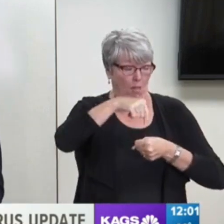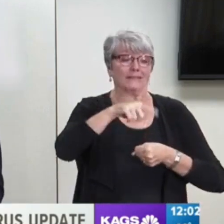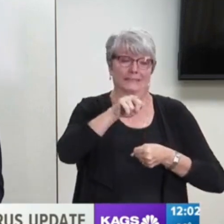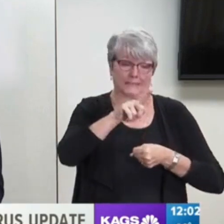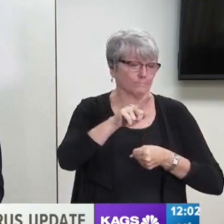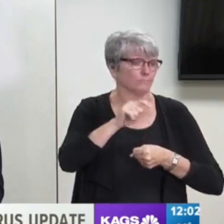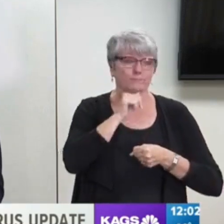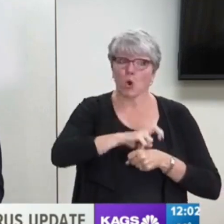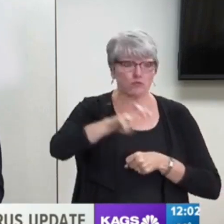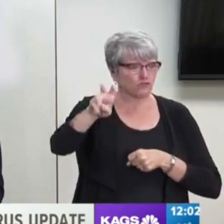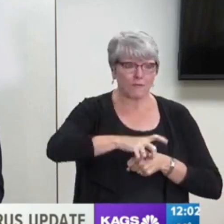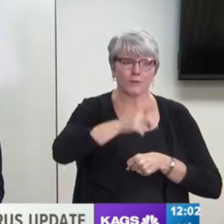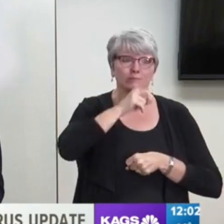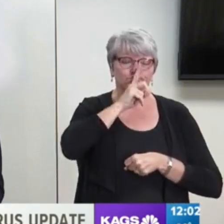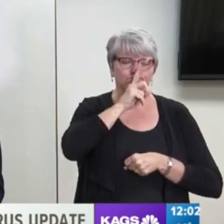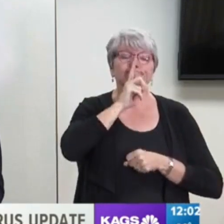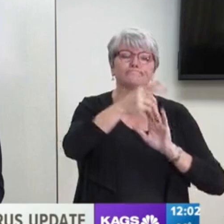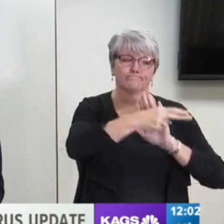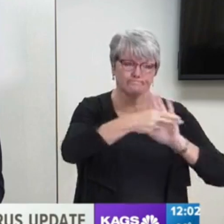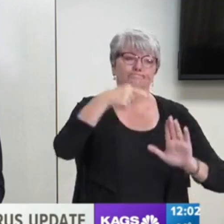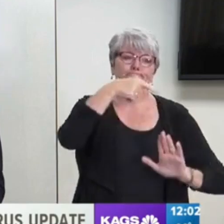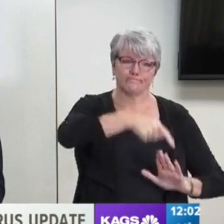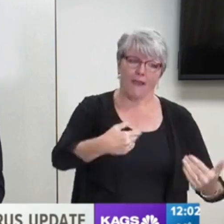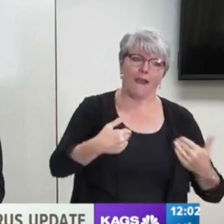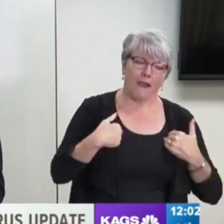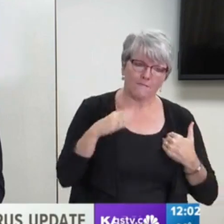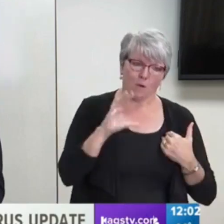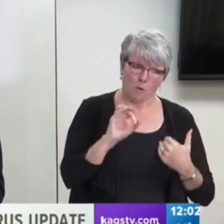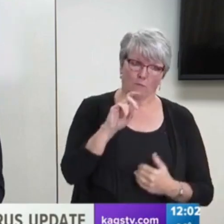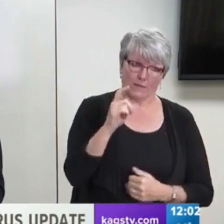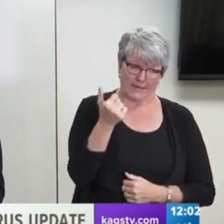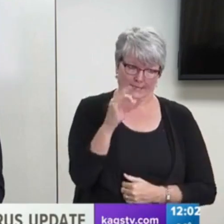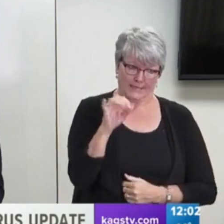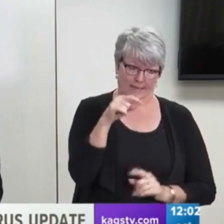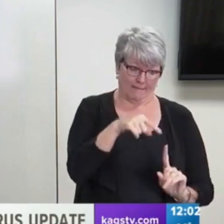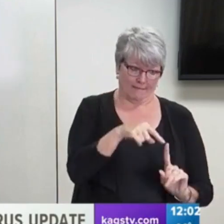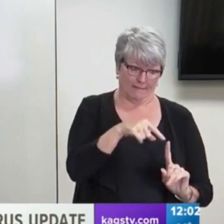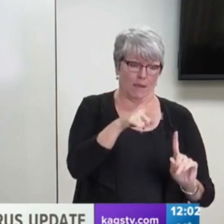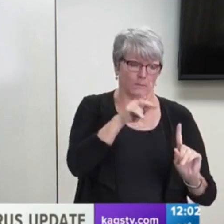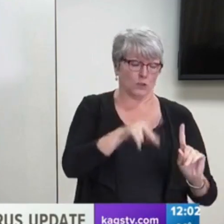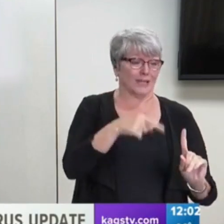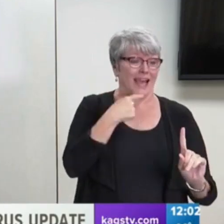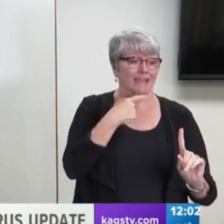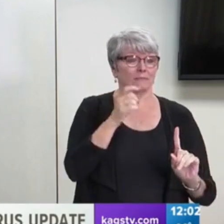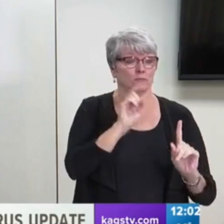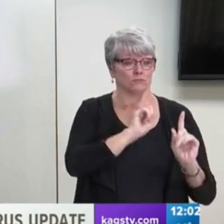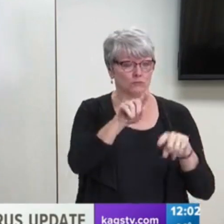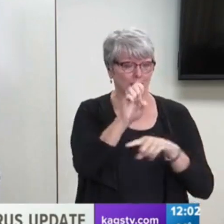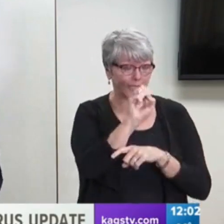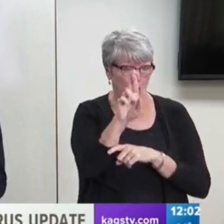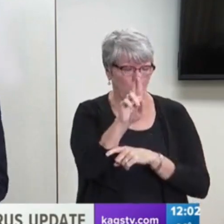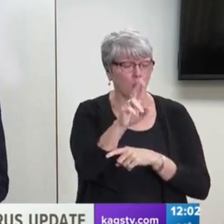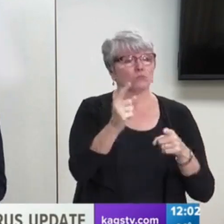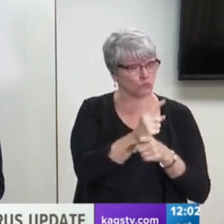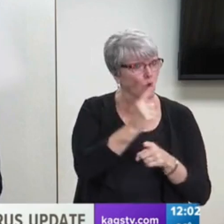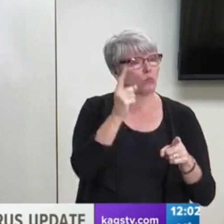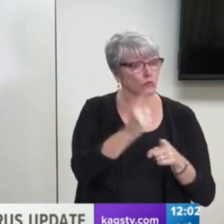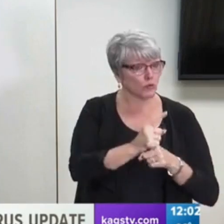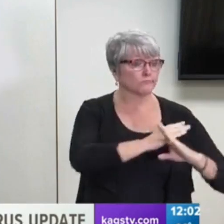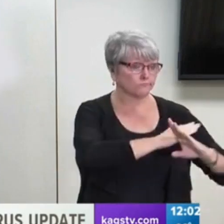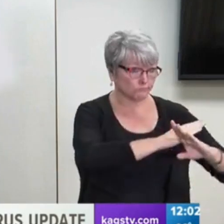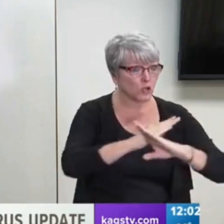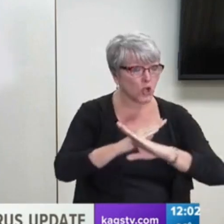been diagnosed with COVID-19 disease. The patient was diagnosed at an emergency room under appropriate